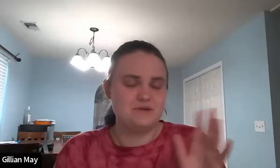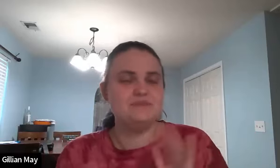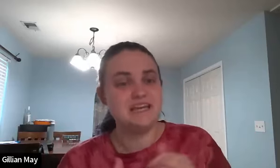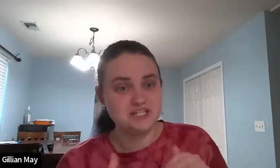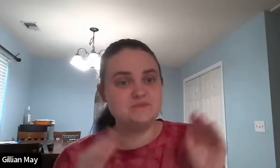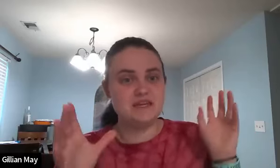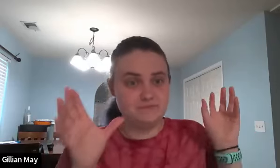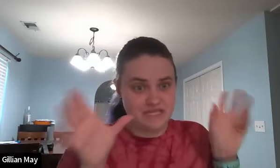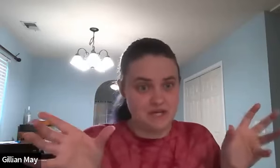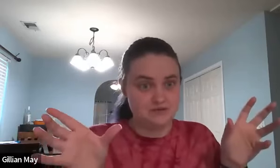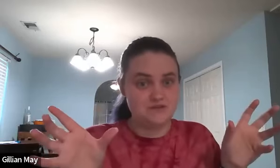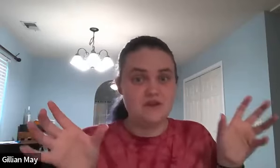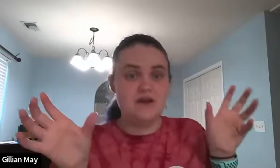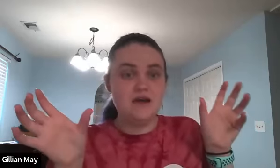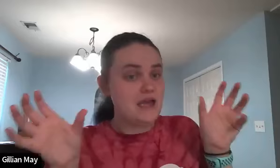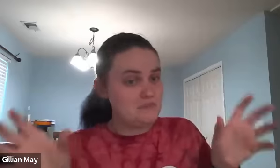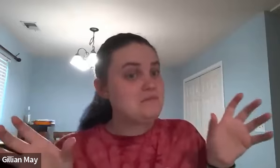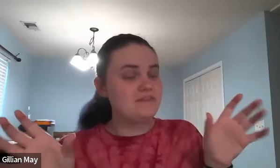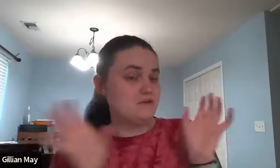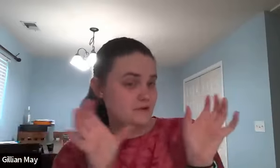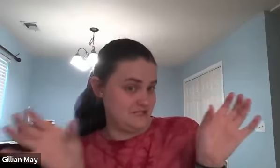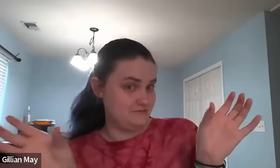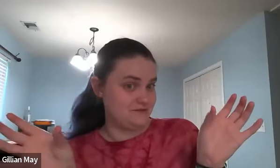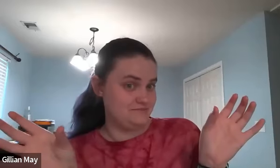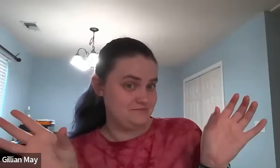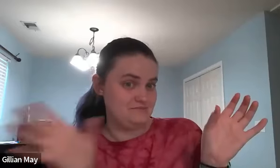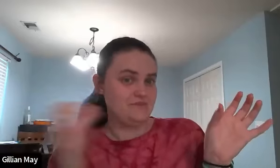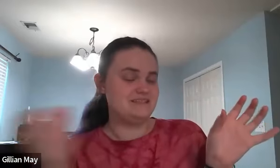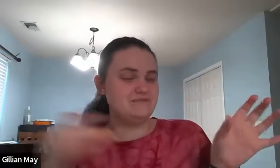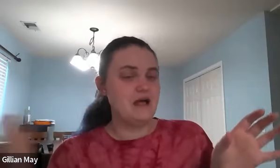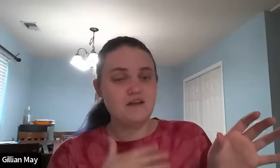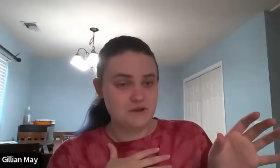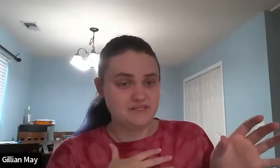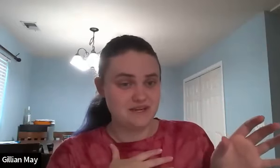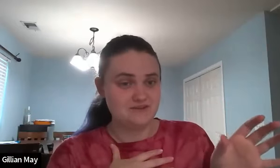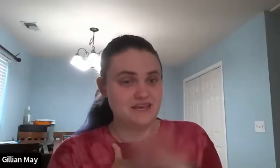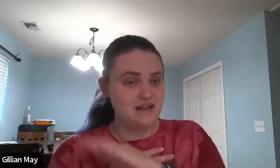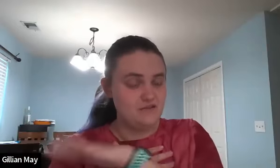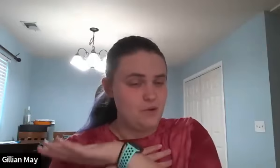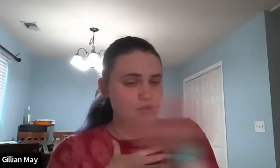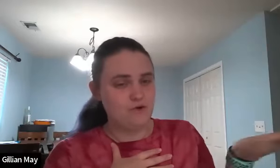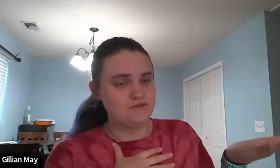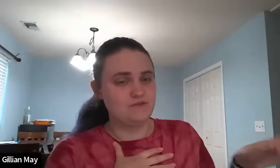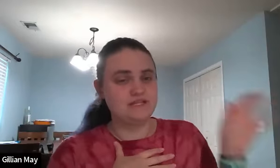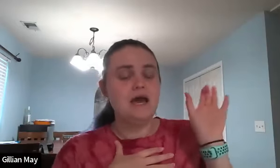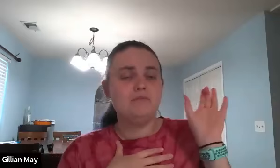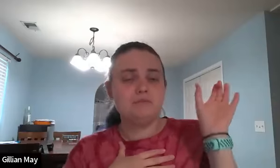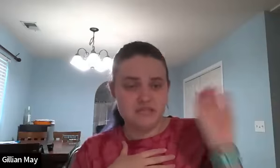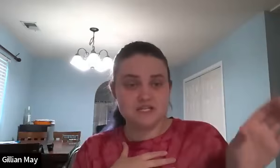right. Potato chips and potatoes. In my mind, they're very different because I love my potatoes and I love them all forms of ways. But potato chips